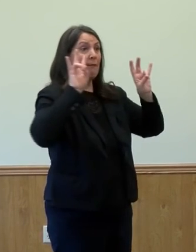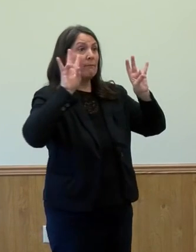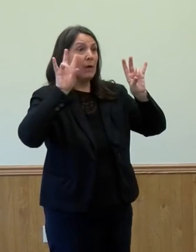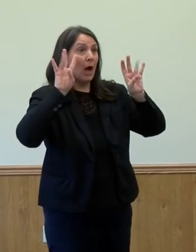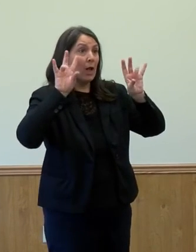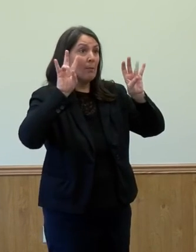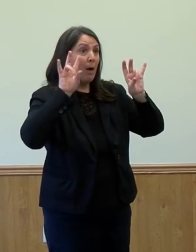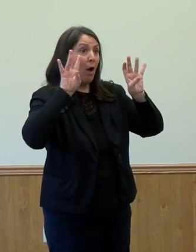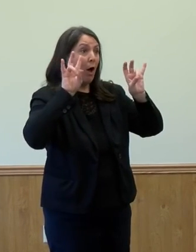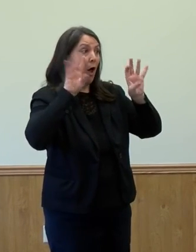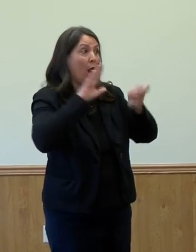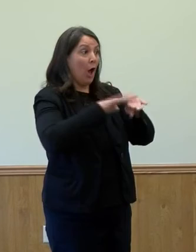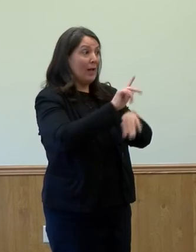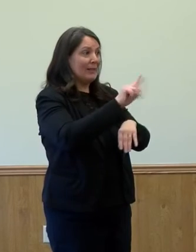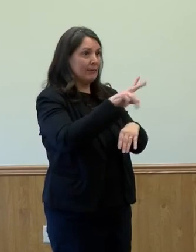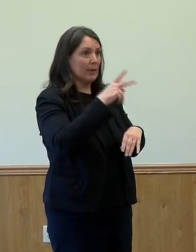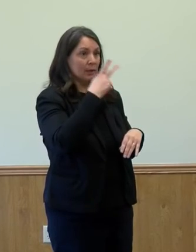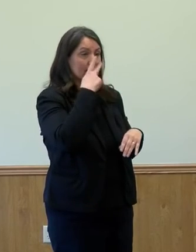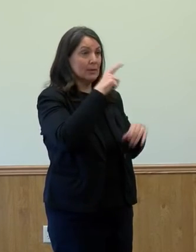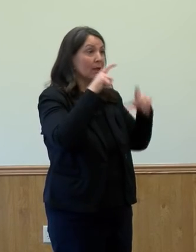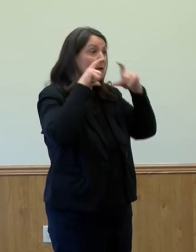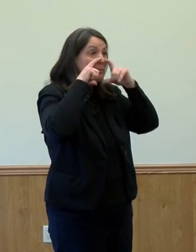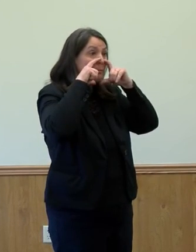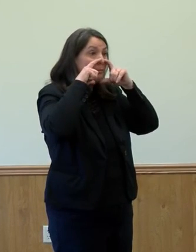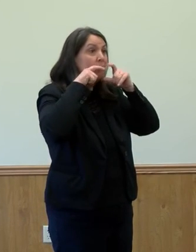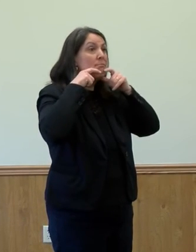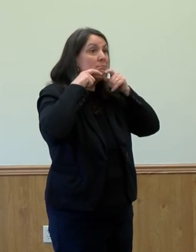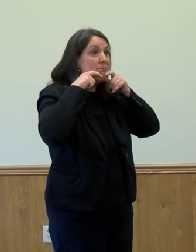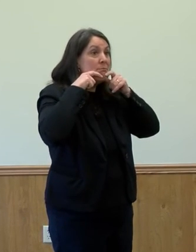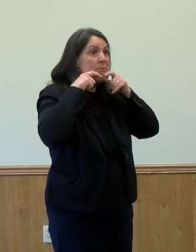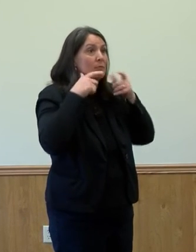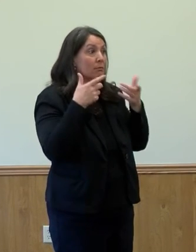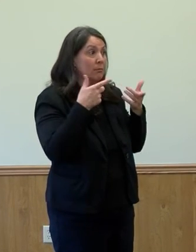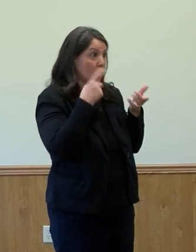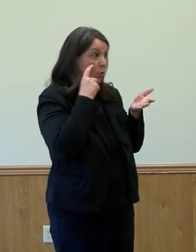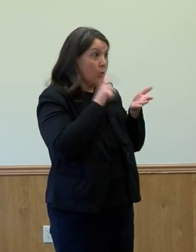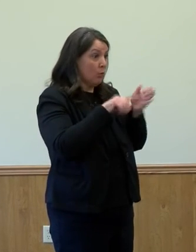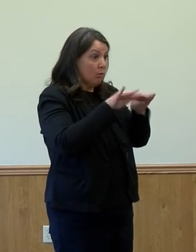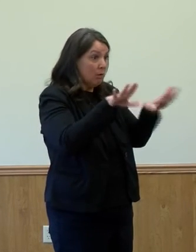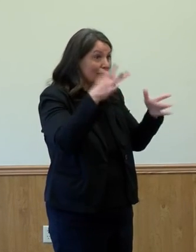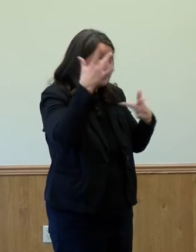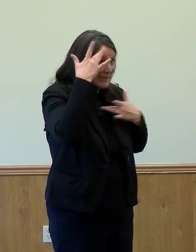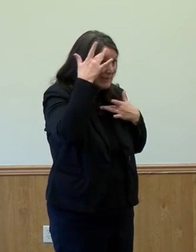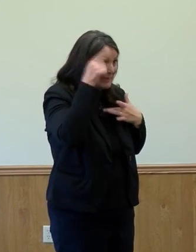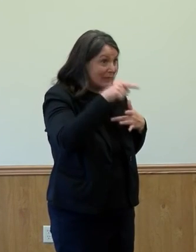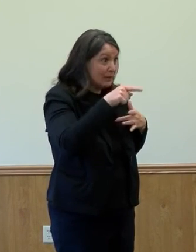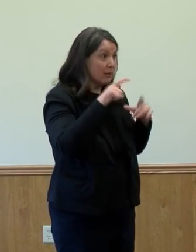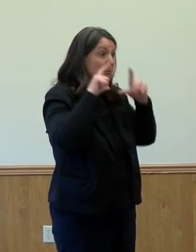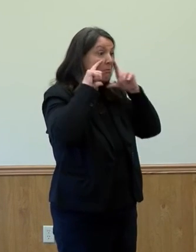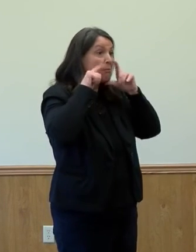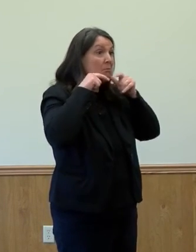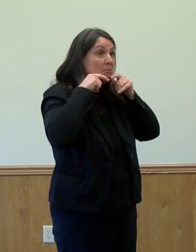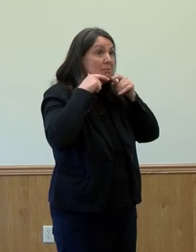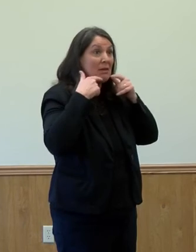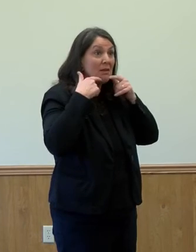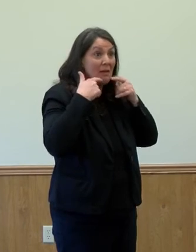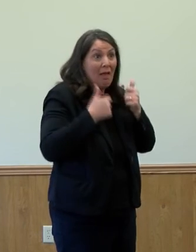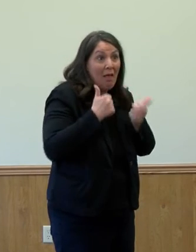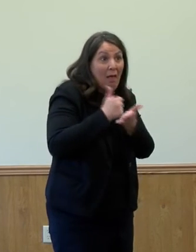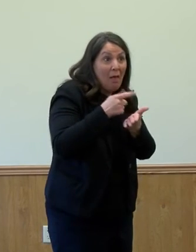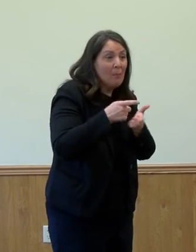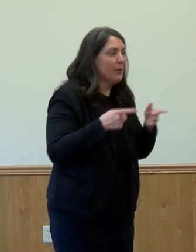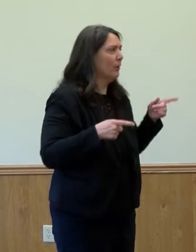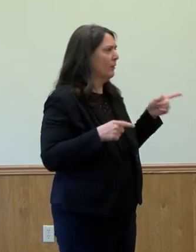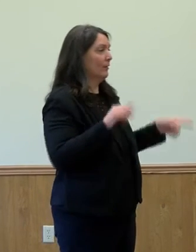highlight, their masks are on their chin. Have there been cases from that? I mean, is that effective, wearing a mask on your chin? Yeah, no, wearing a mask on your